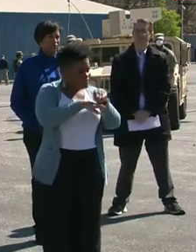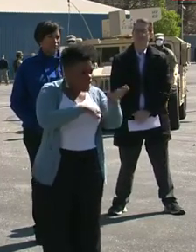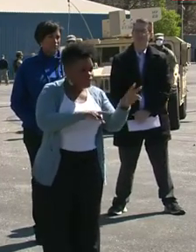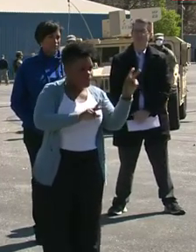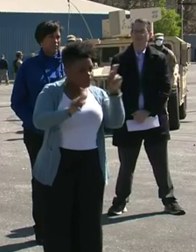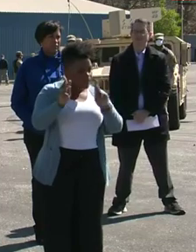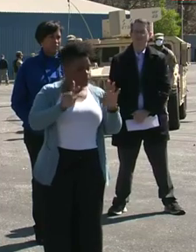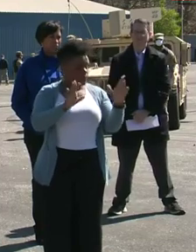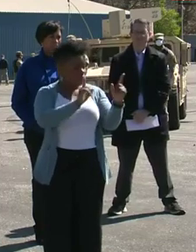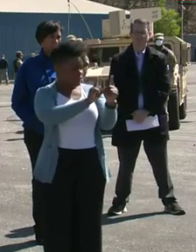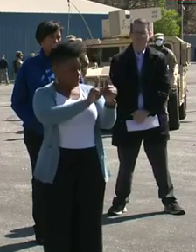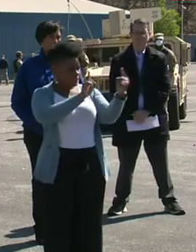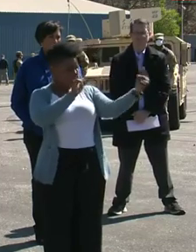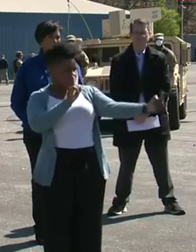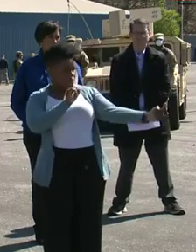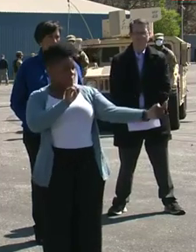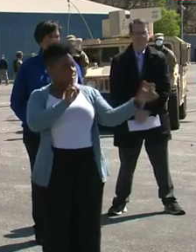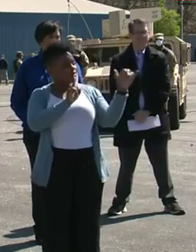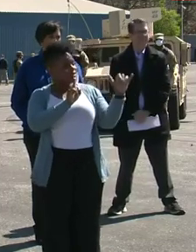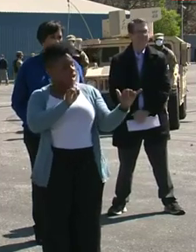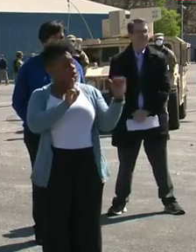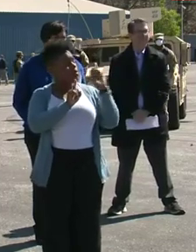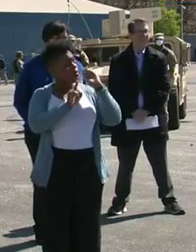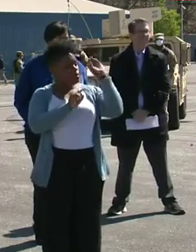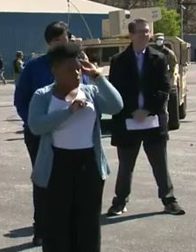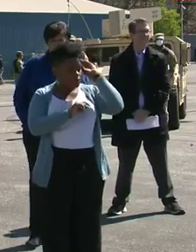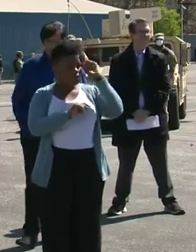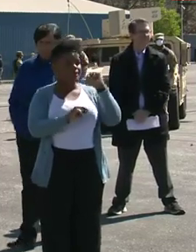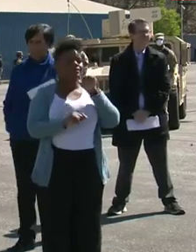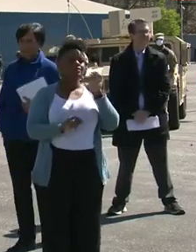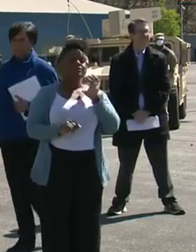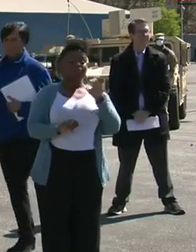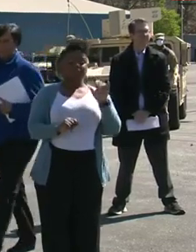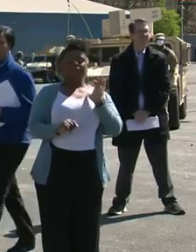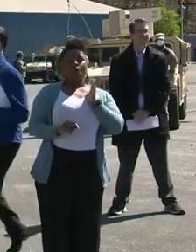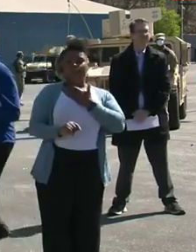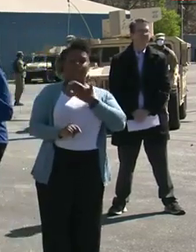most effective use for decreasing transmission.